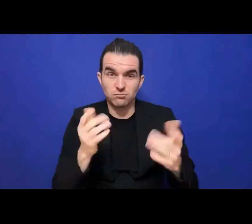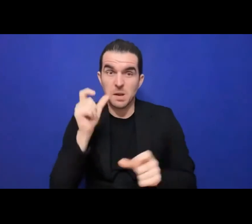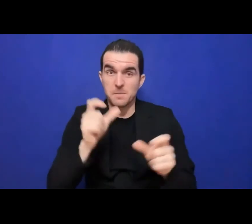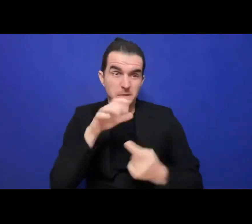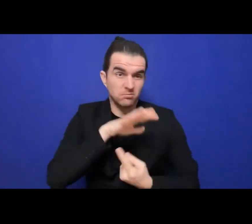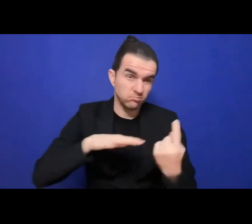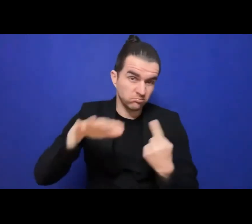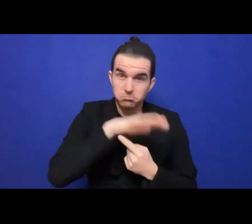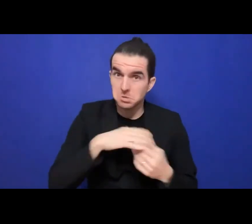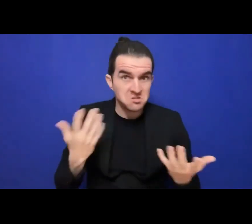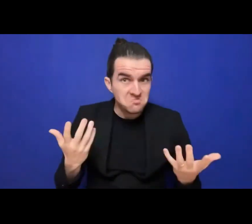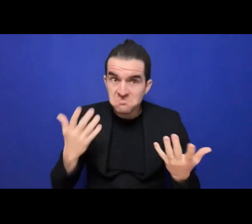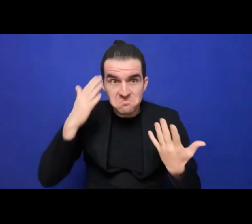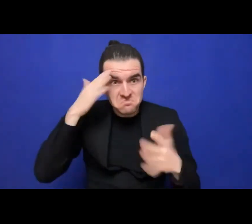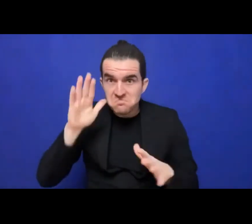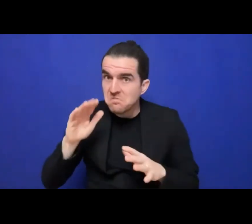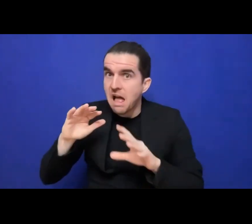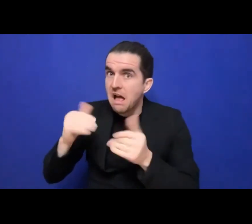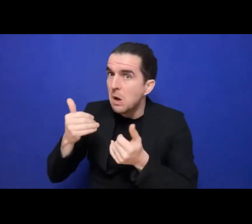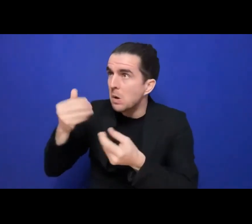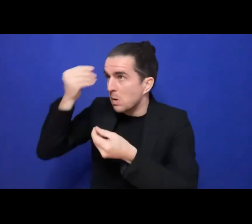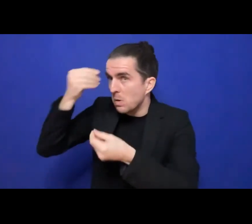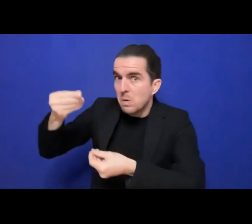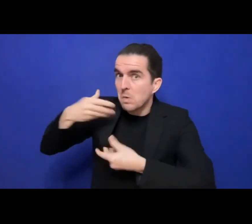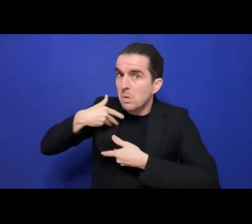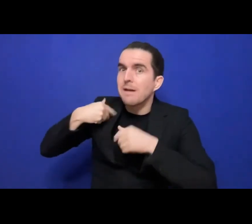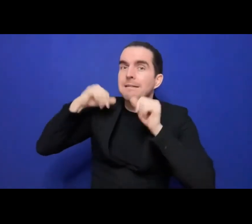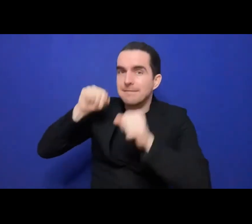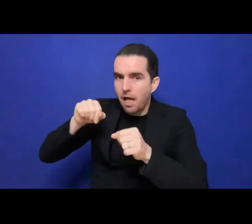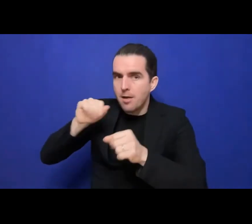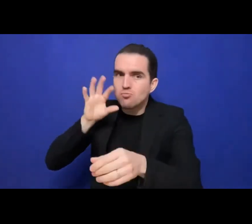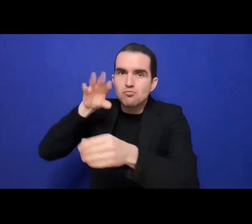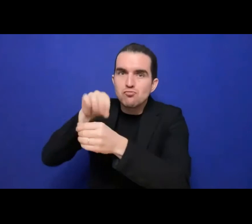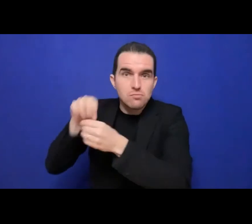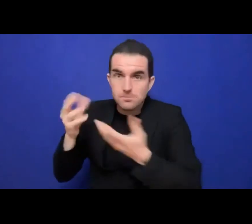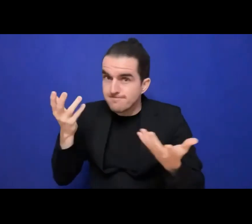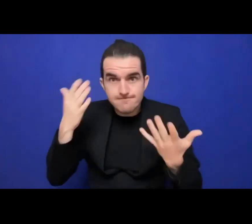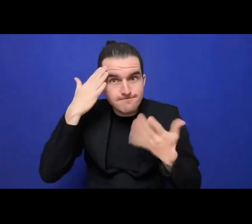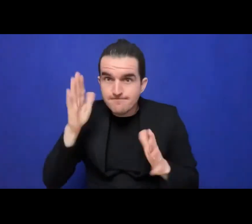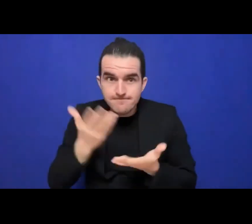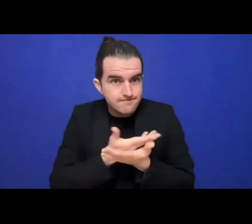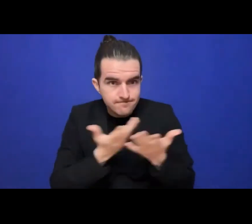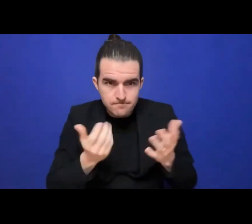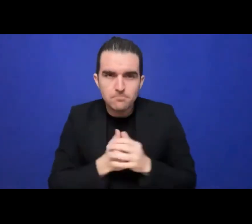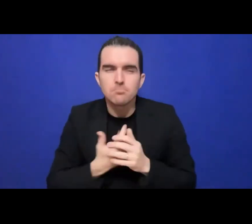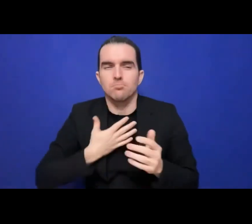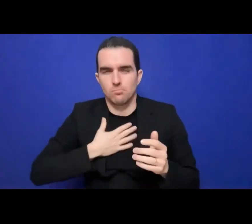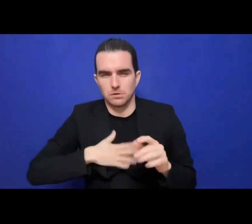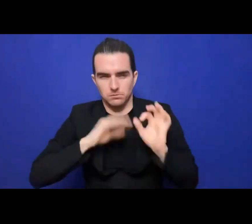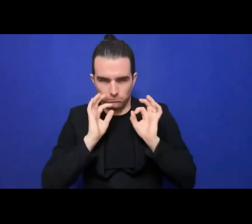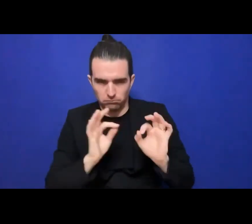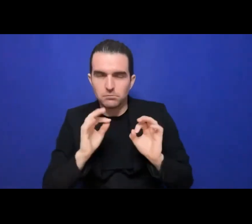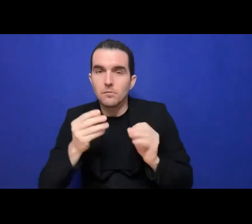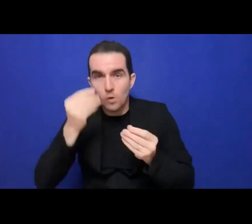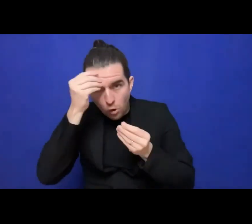Therefore, we need to make sure that information is displayed and is available for the community to engage